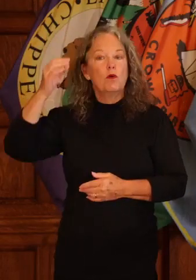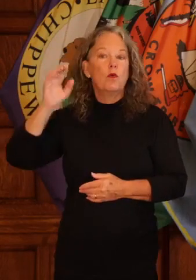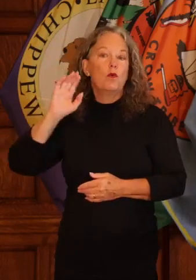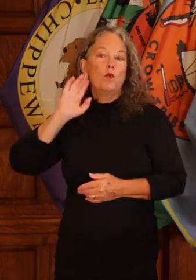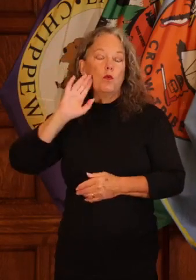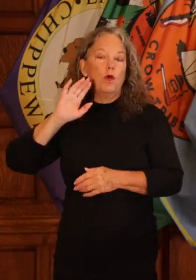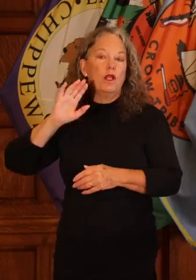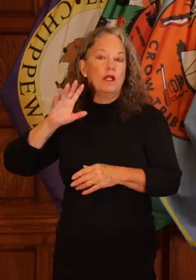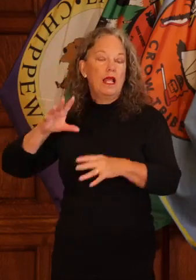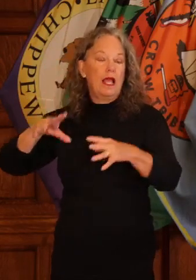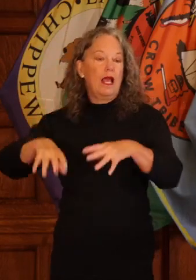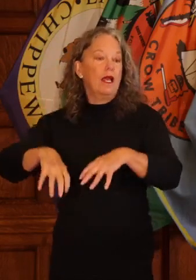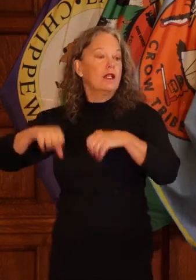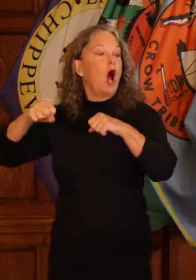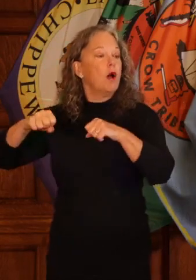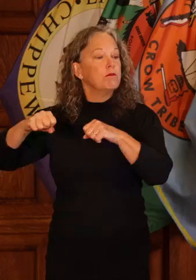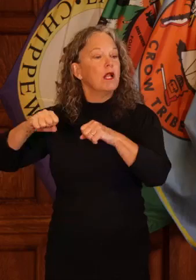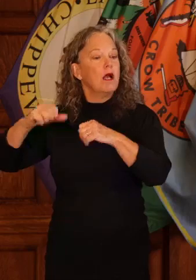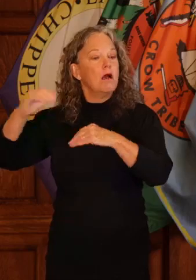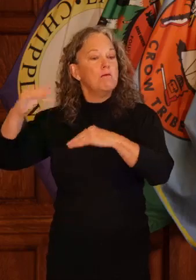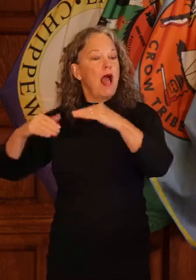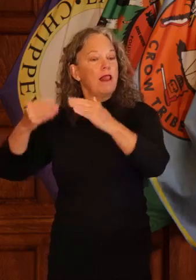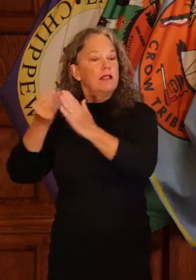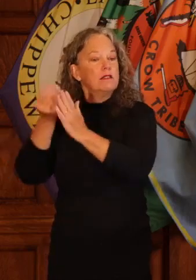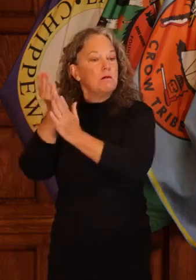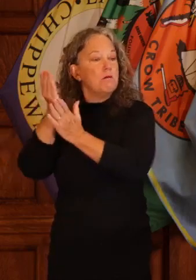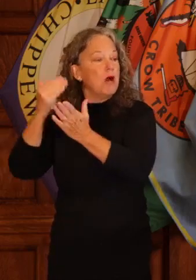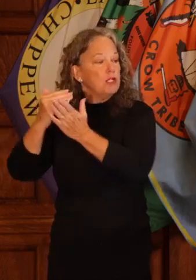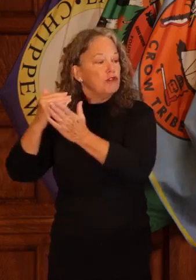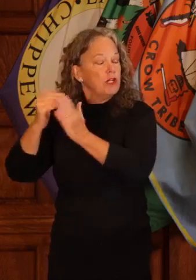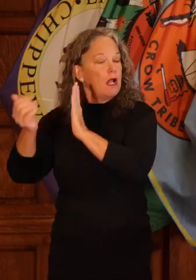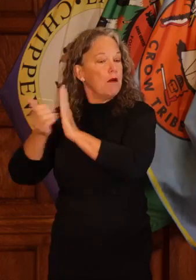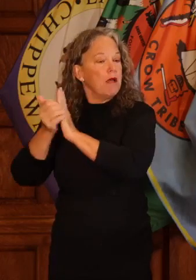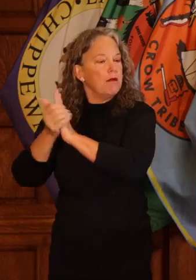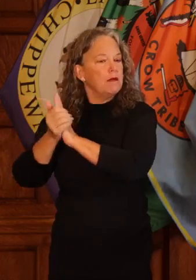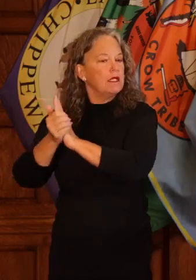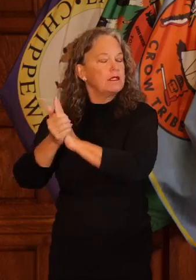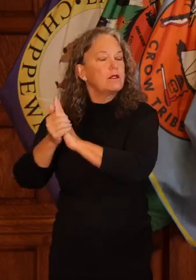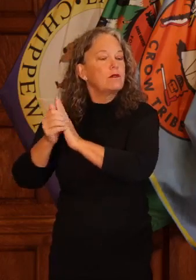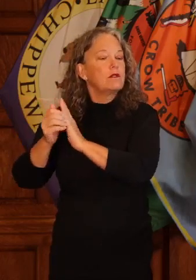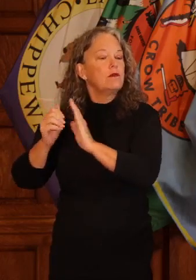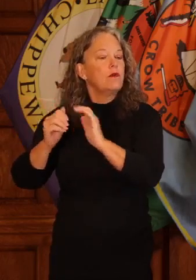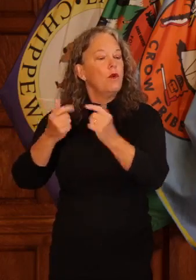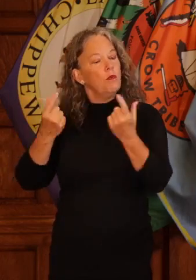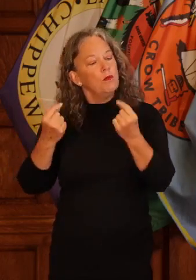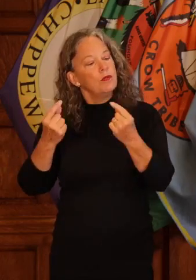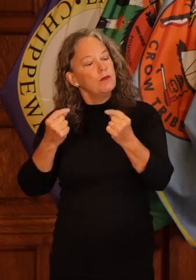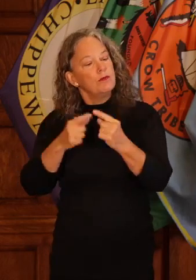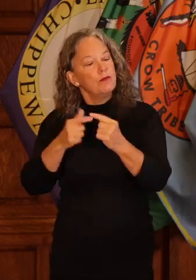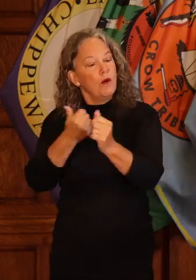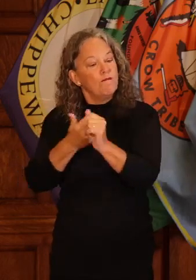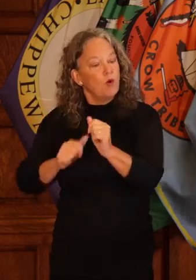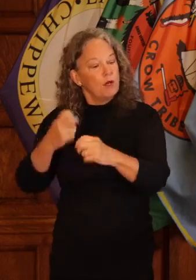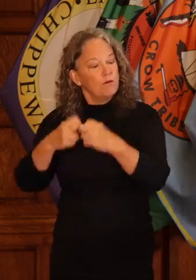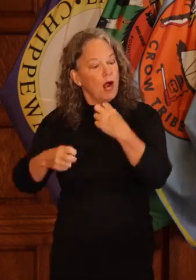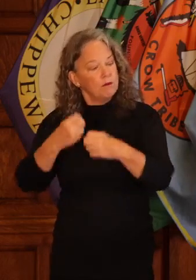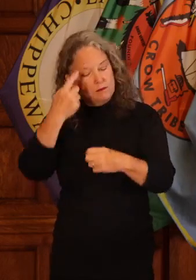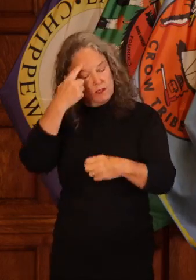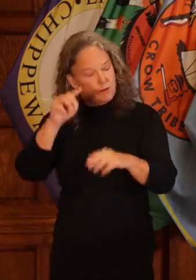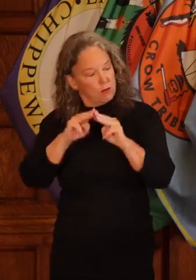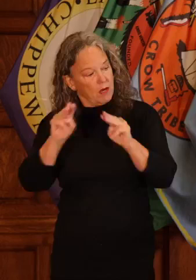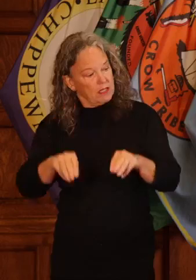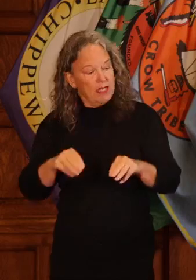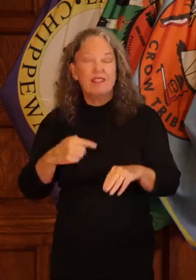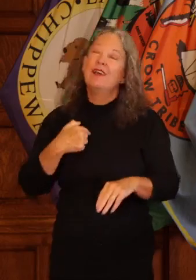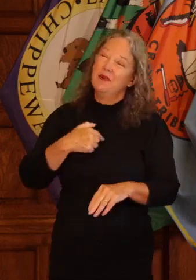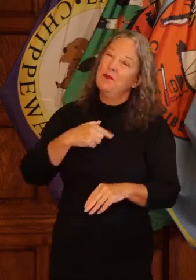would you want to see that happen in a way that avoids creating problems for Montana where we're relying on those federal streams? Yeah, we do rely